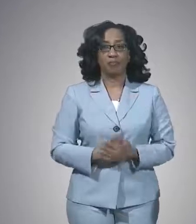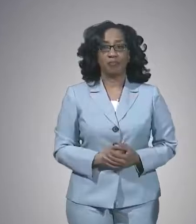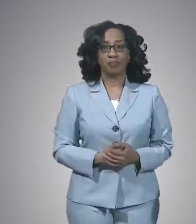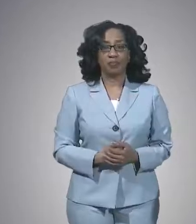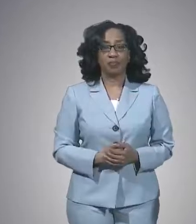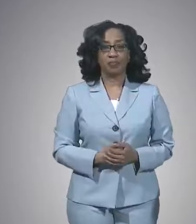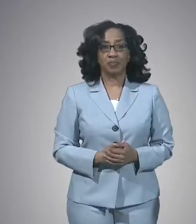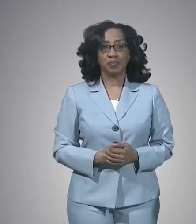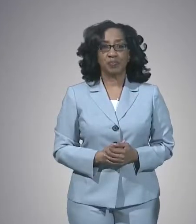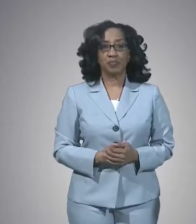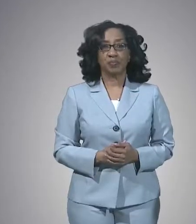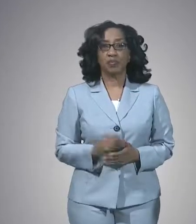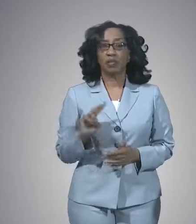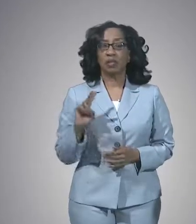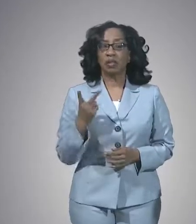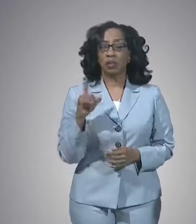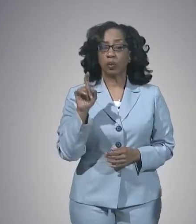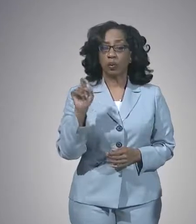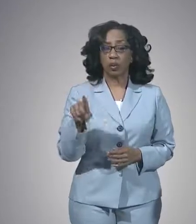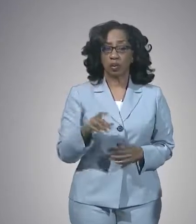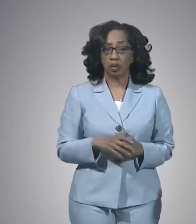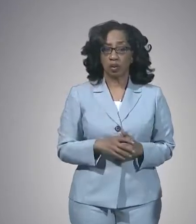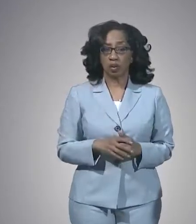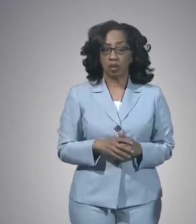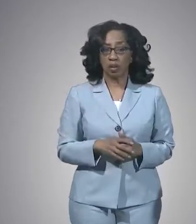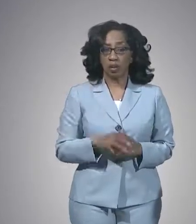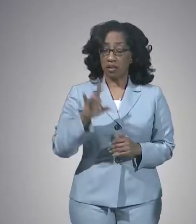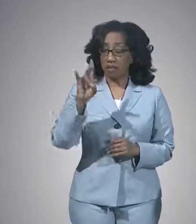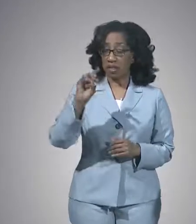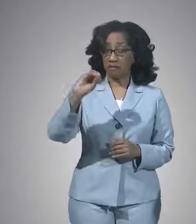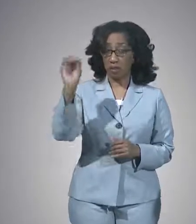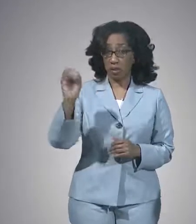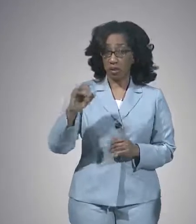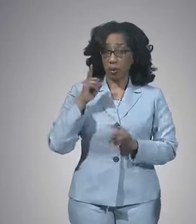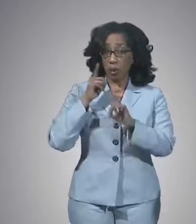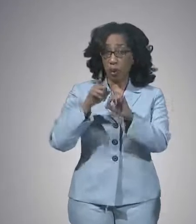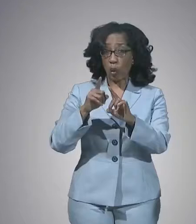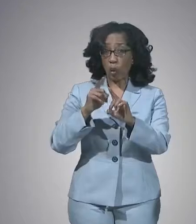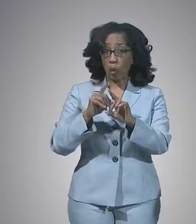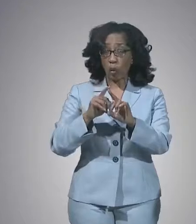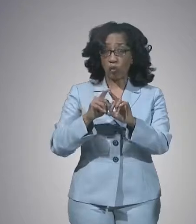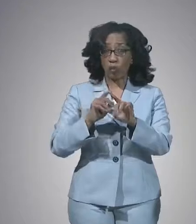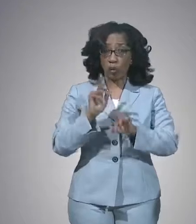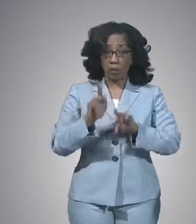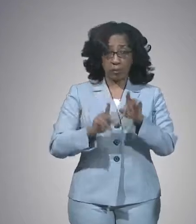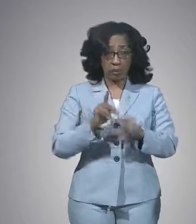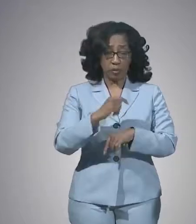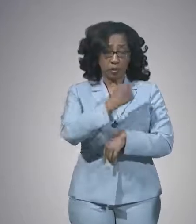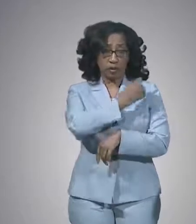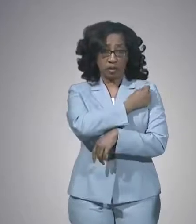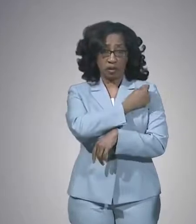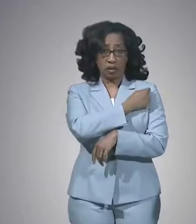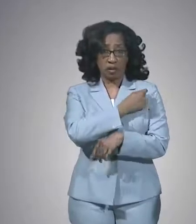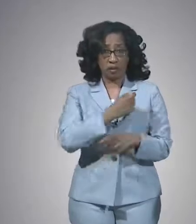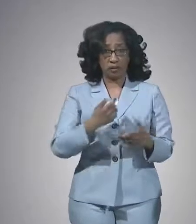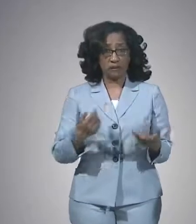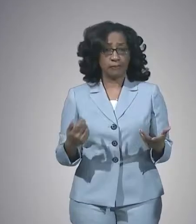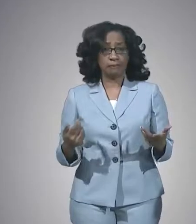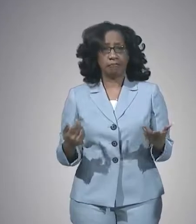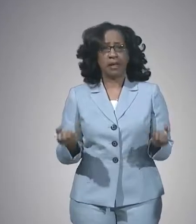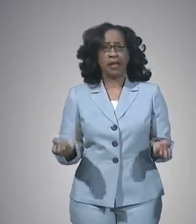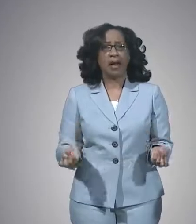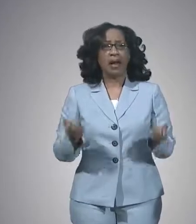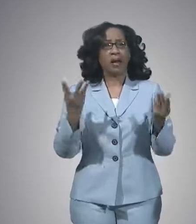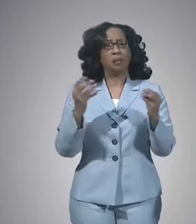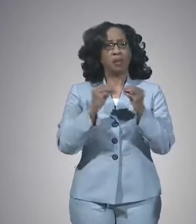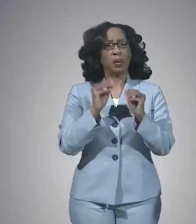And as a follow-up, in regards to that goal, that 70% goal that you guys are trying to reach in the county, do you have an idea of how many more people